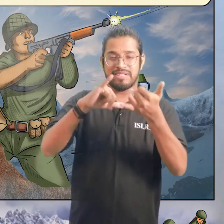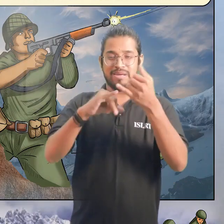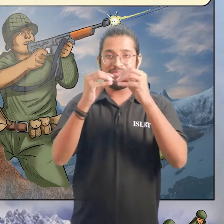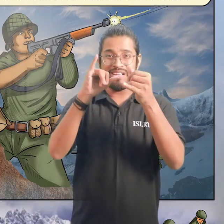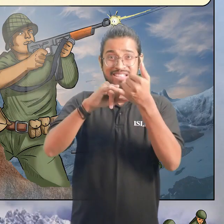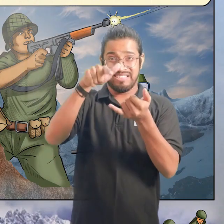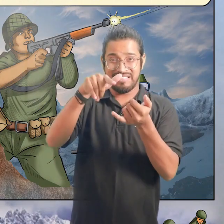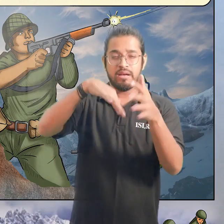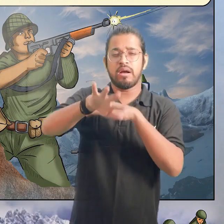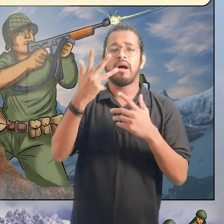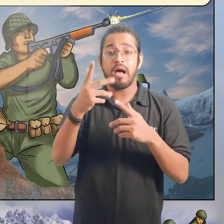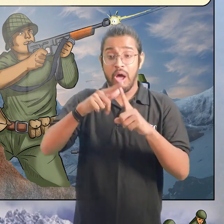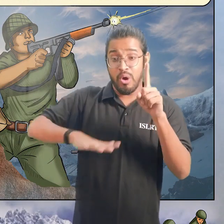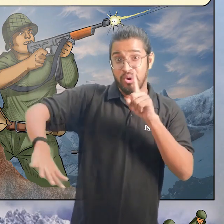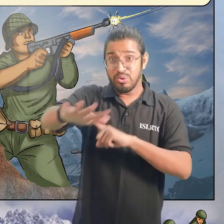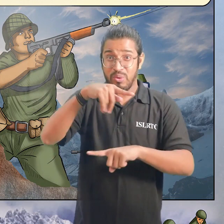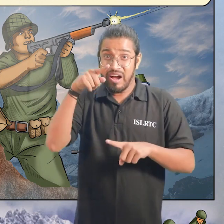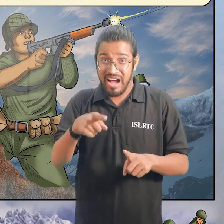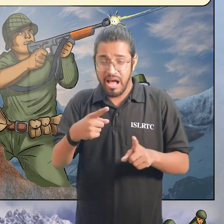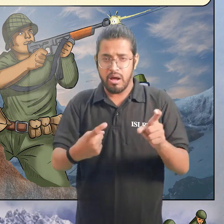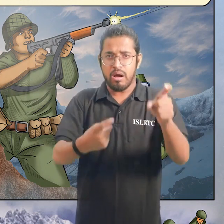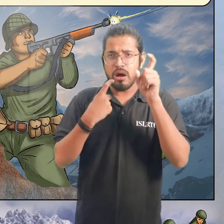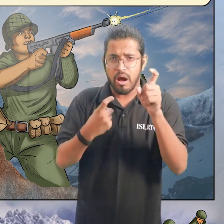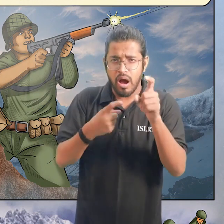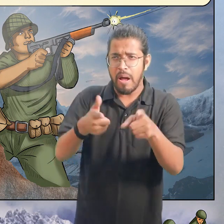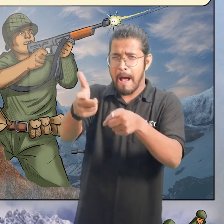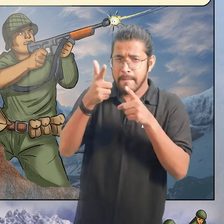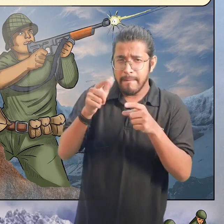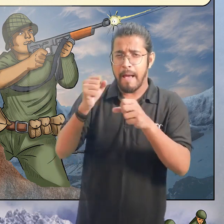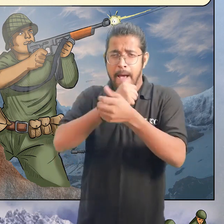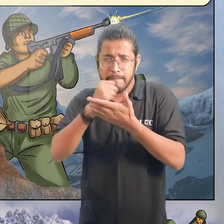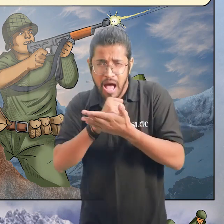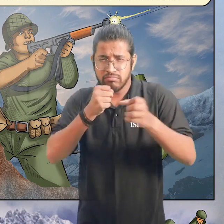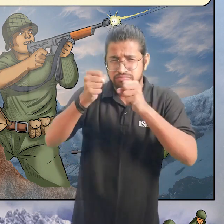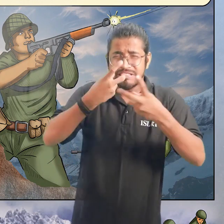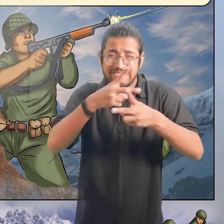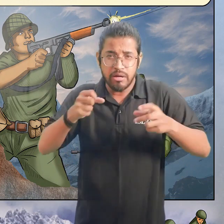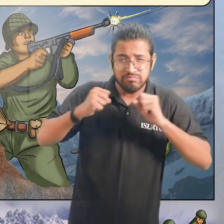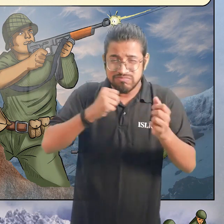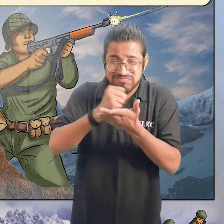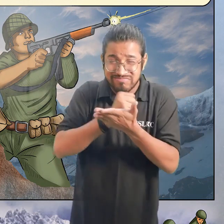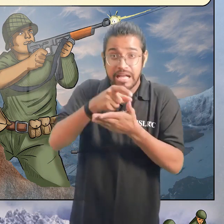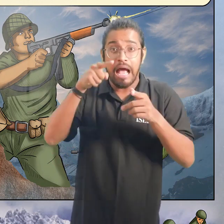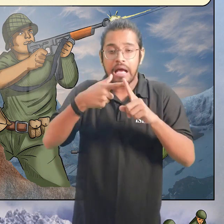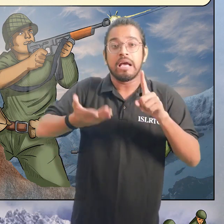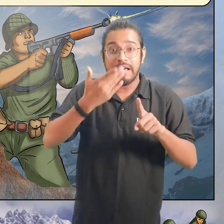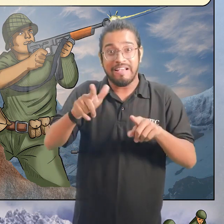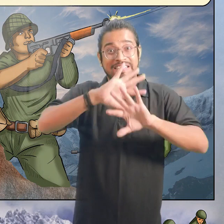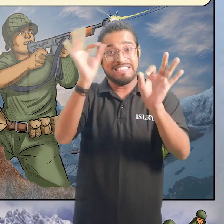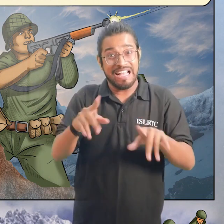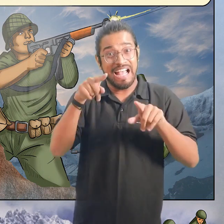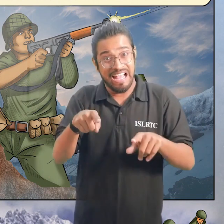At the Siachen Battle School, the soldiers underwent rigorous training to survive in extreme